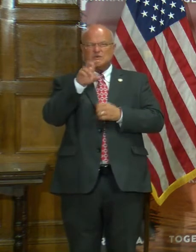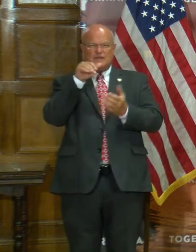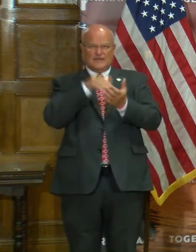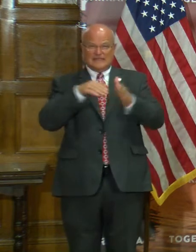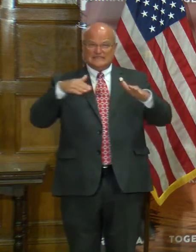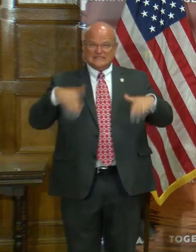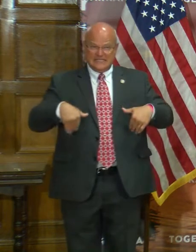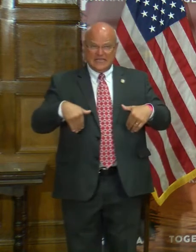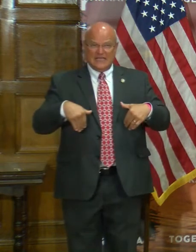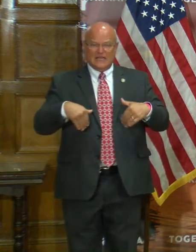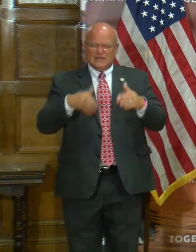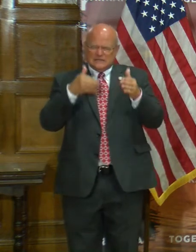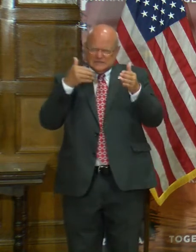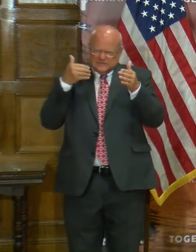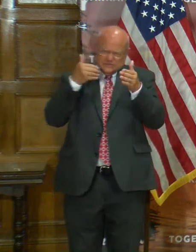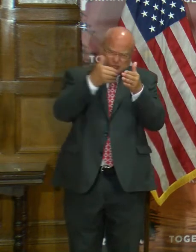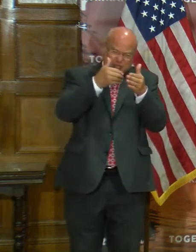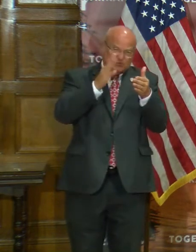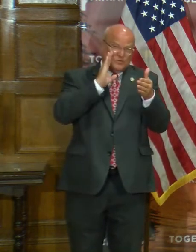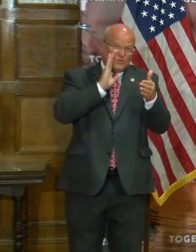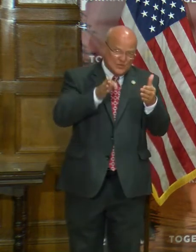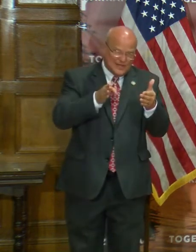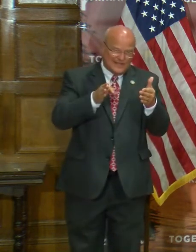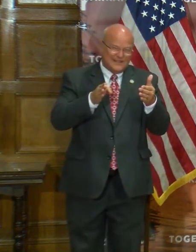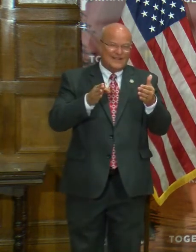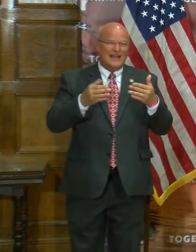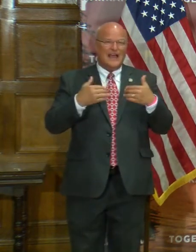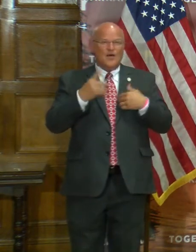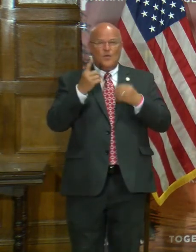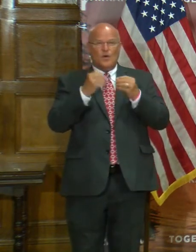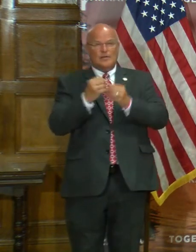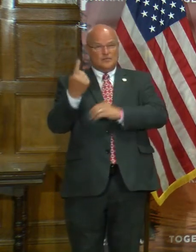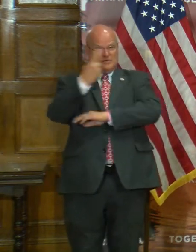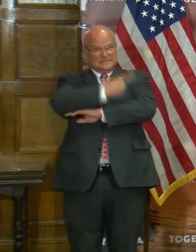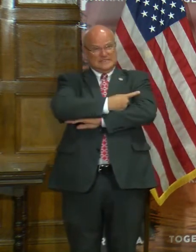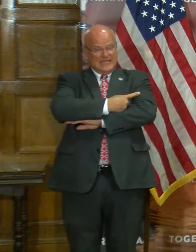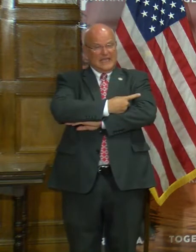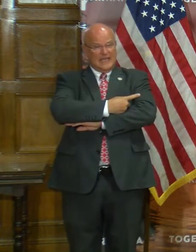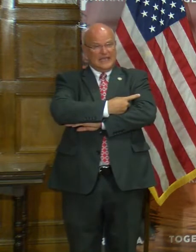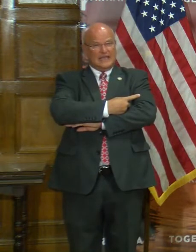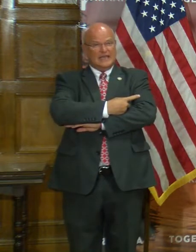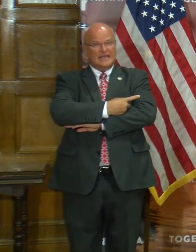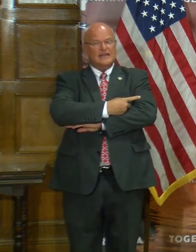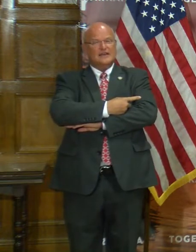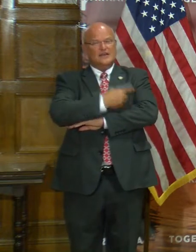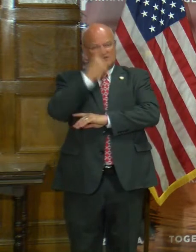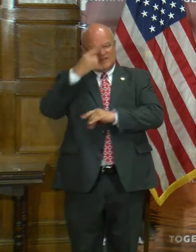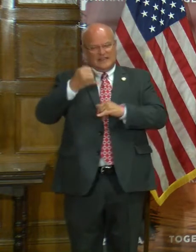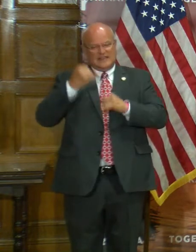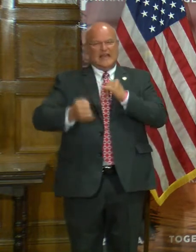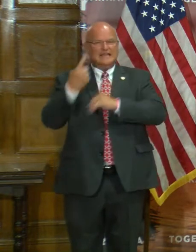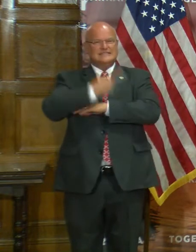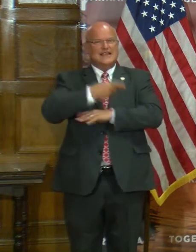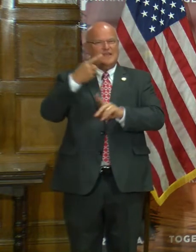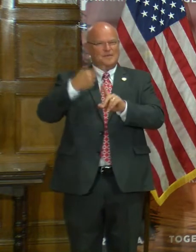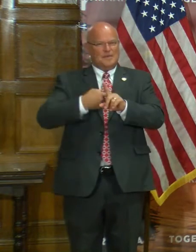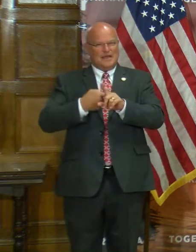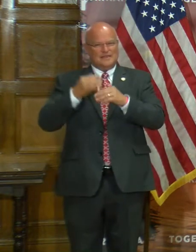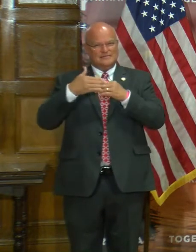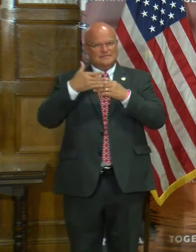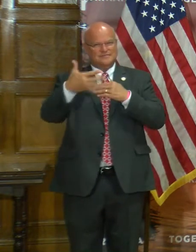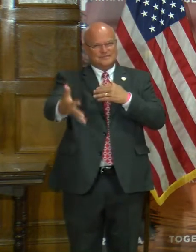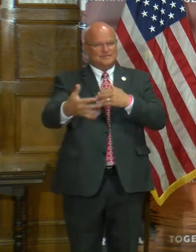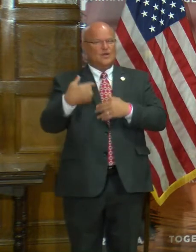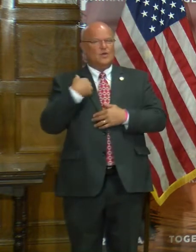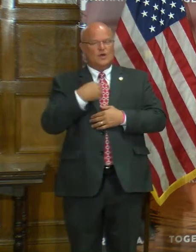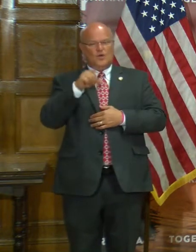yet. We're going to get very, very close because we have one more day to count for the last day of the month, and we're